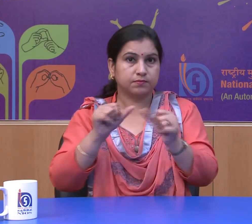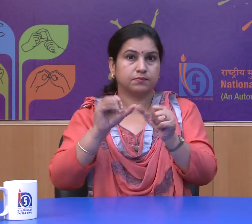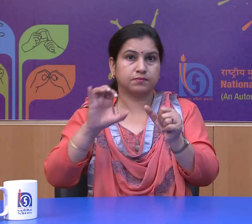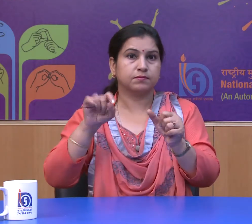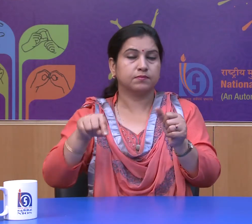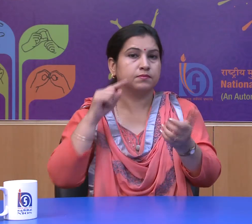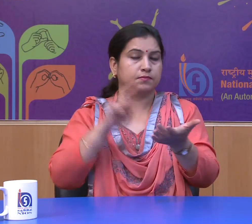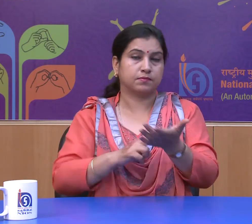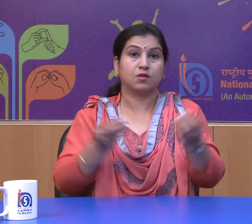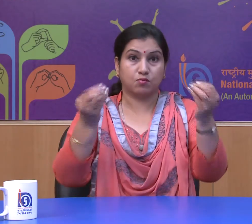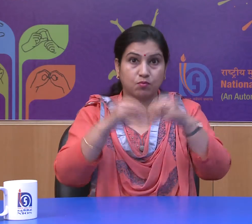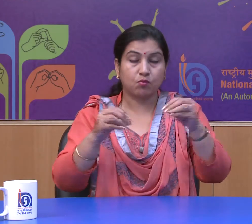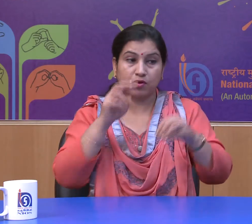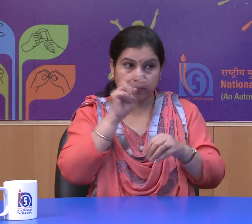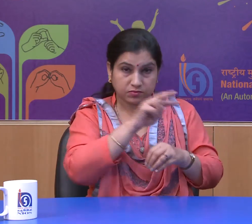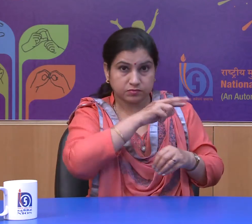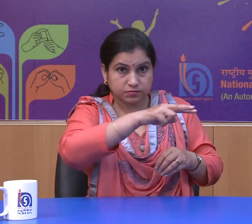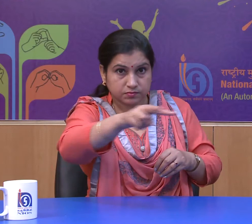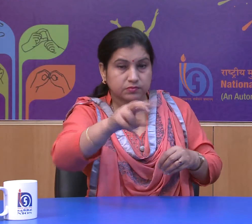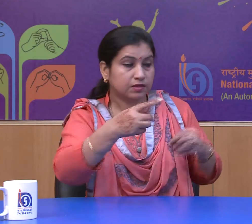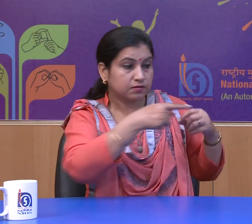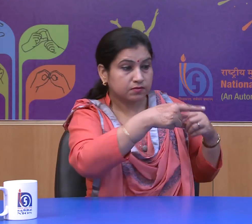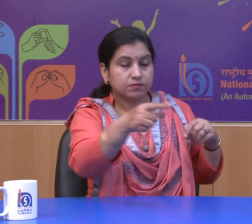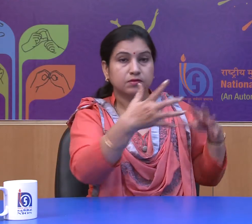For more information, you may visit our website at